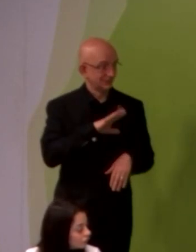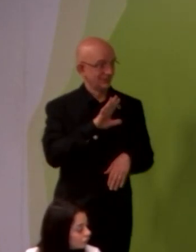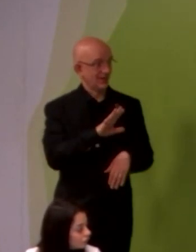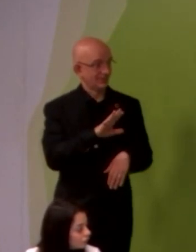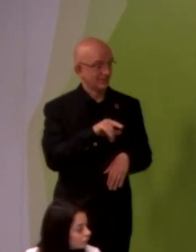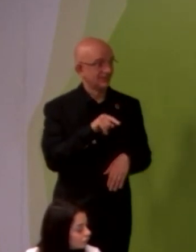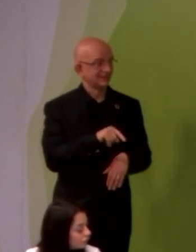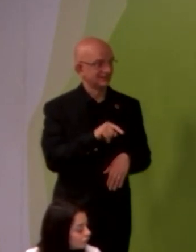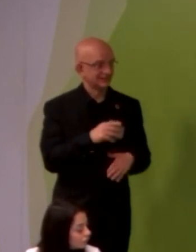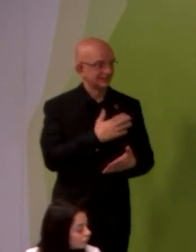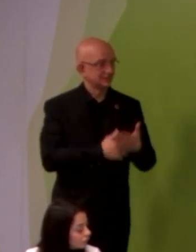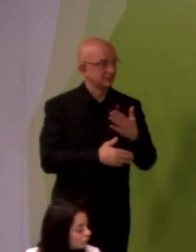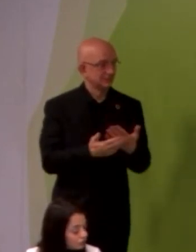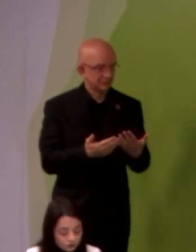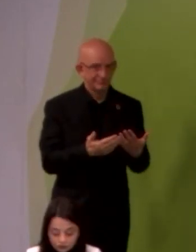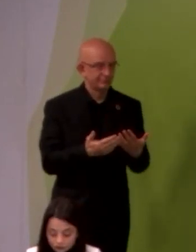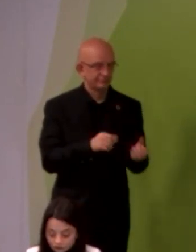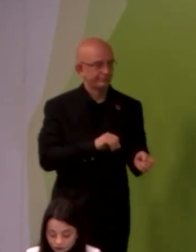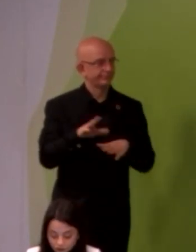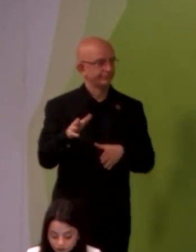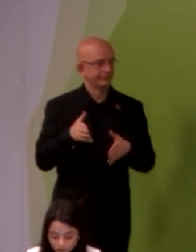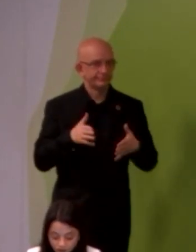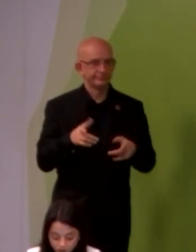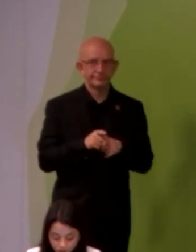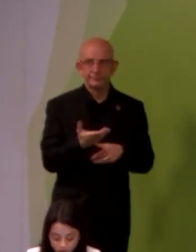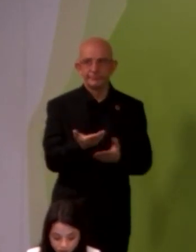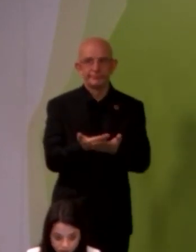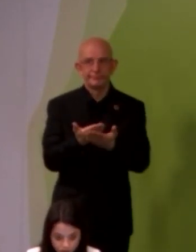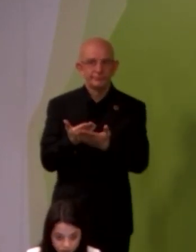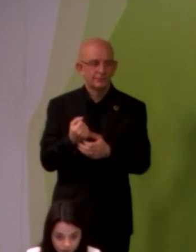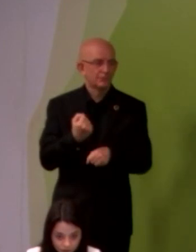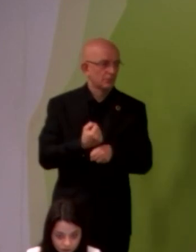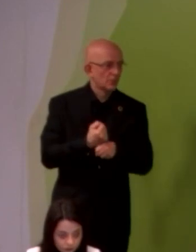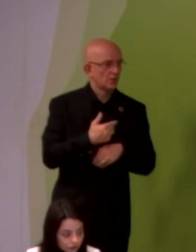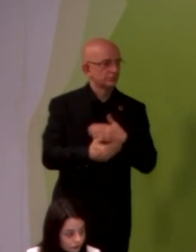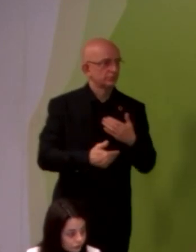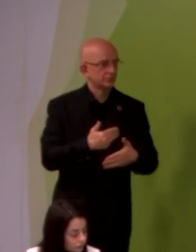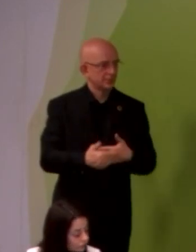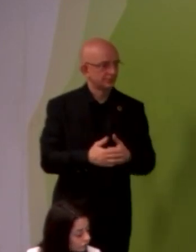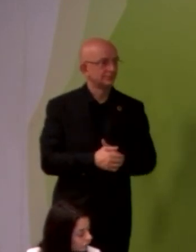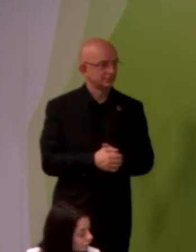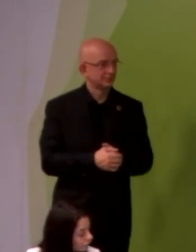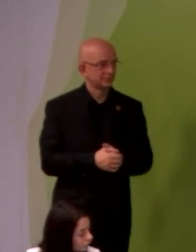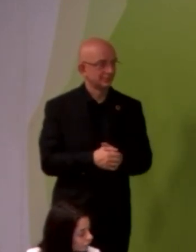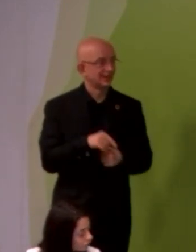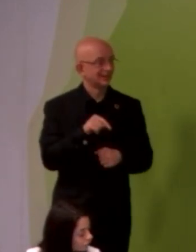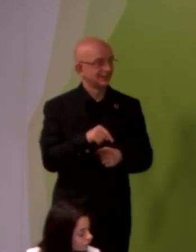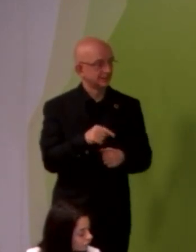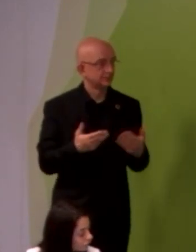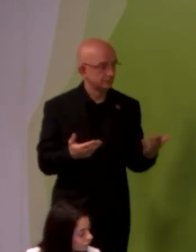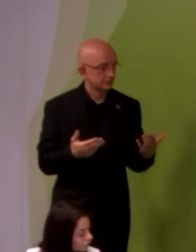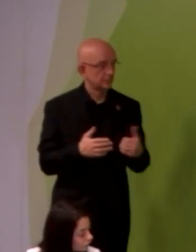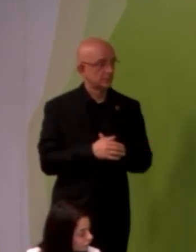street labor. And again, this is recent. On the program side of things, with the current